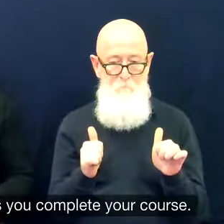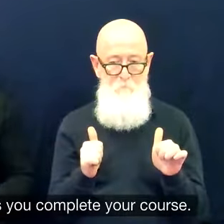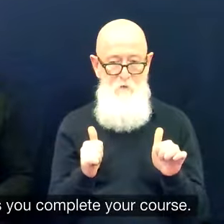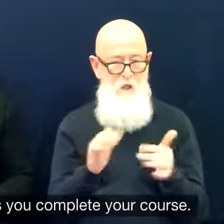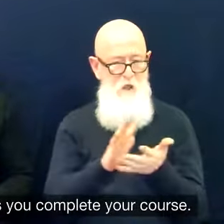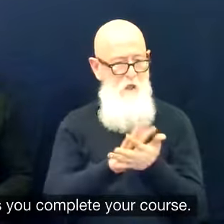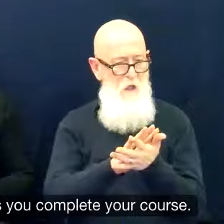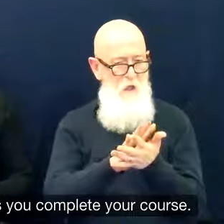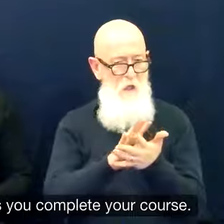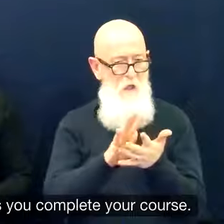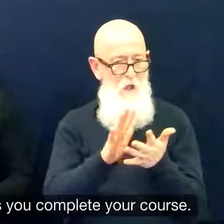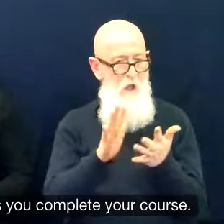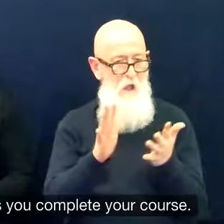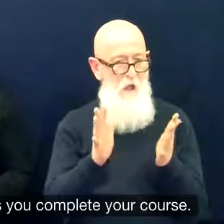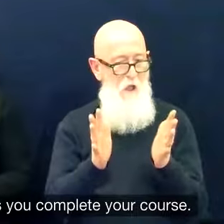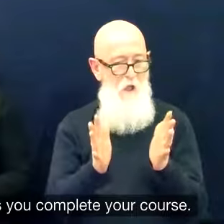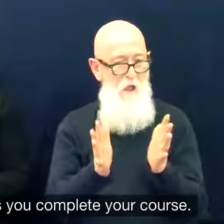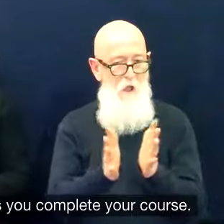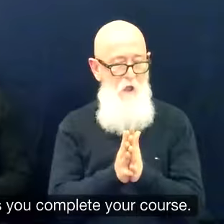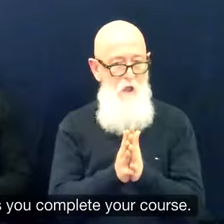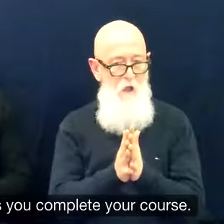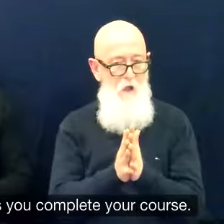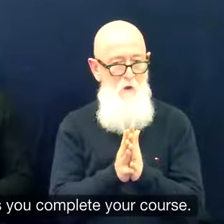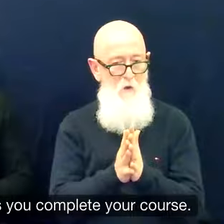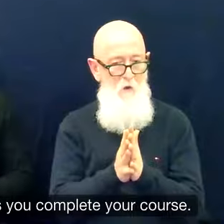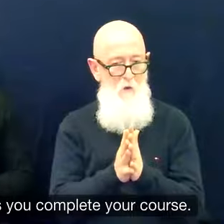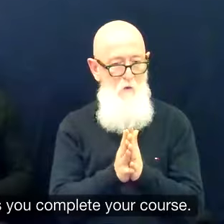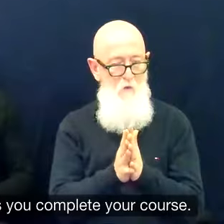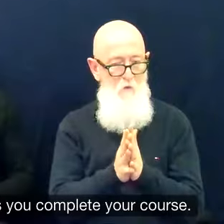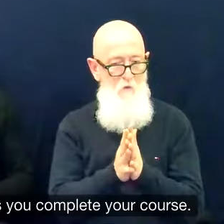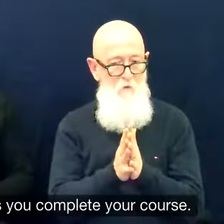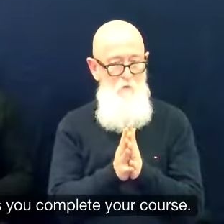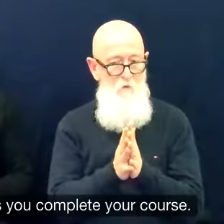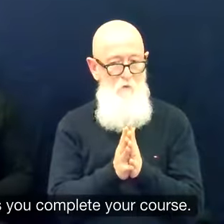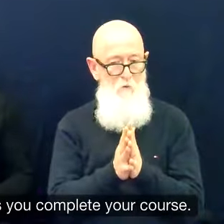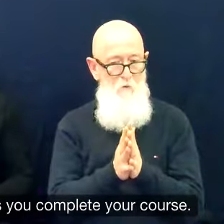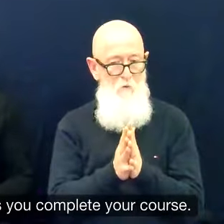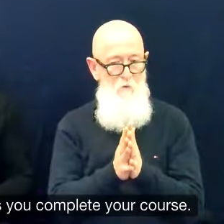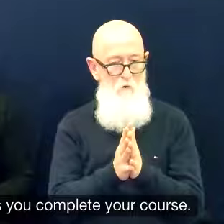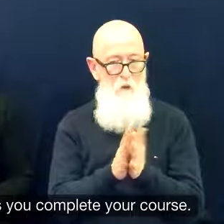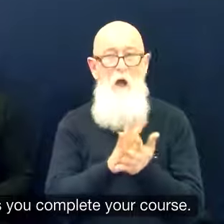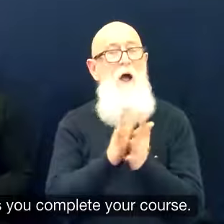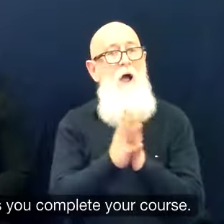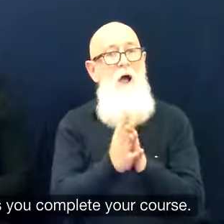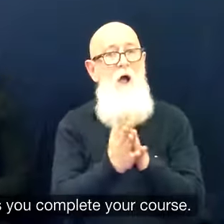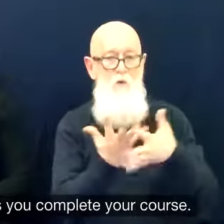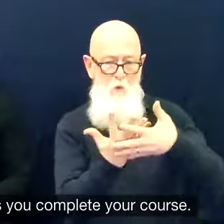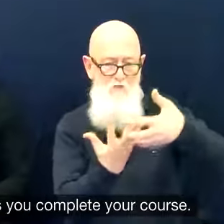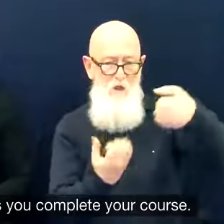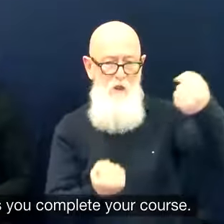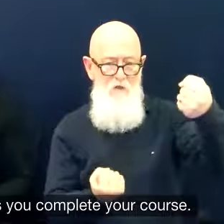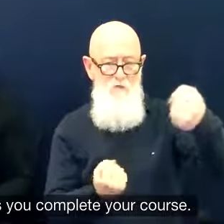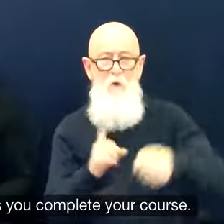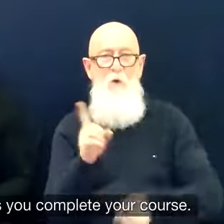the course, the qualification? Is through grades. Do you receive B+? So you write